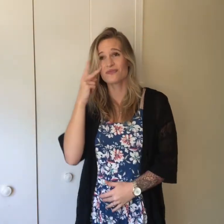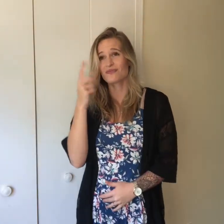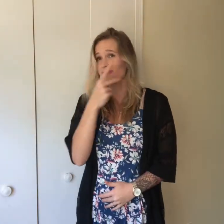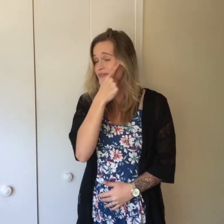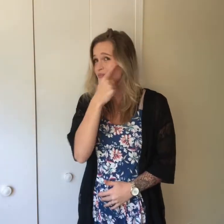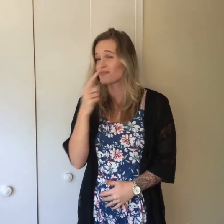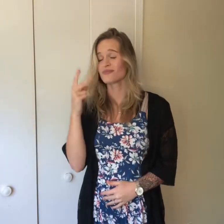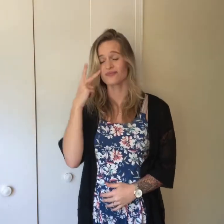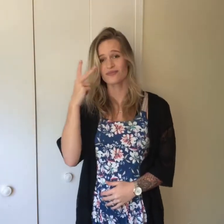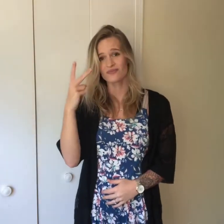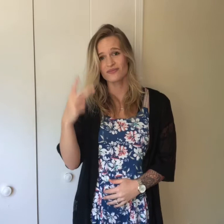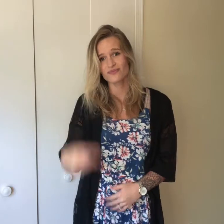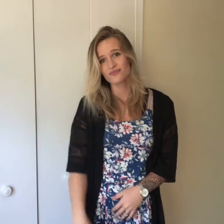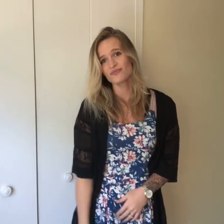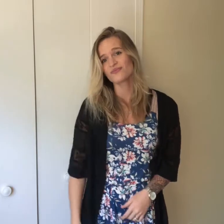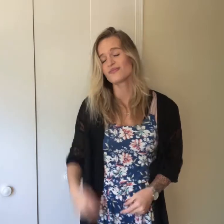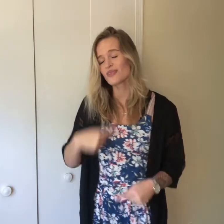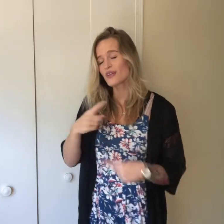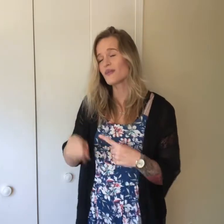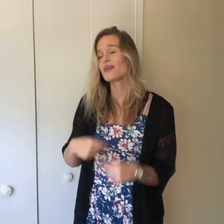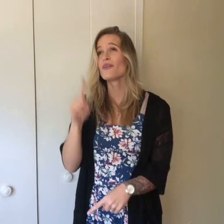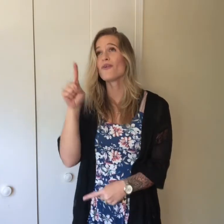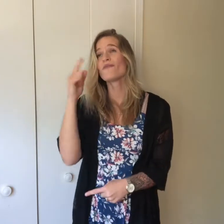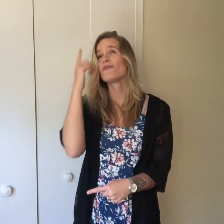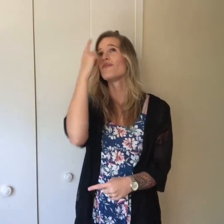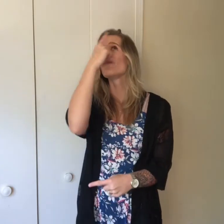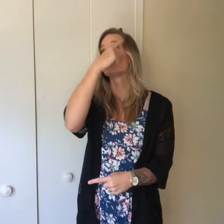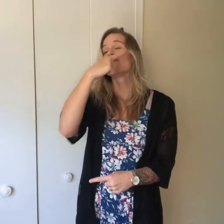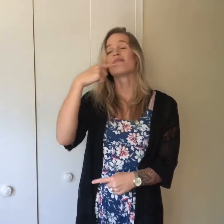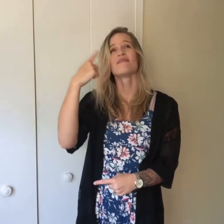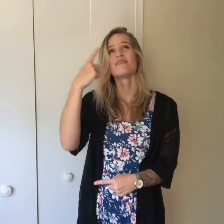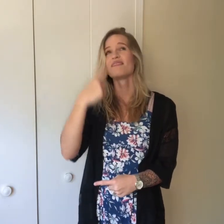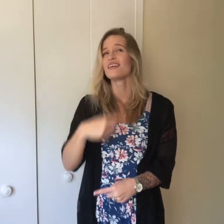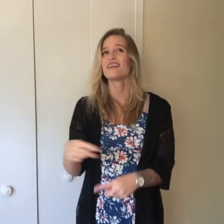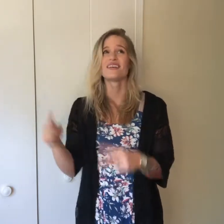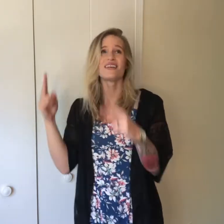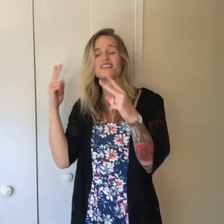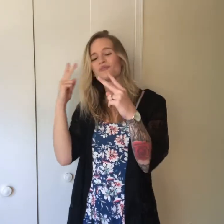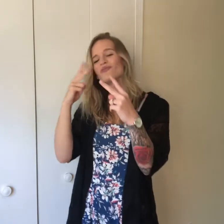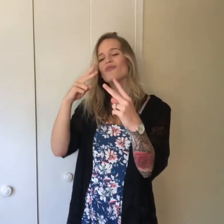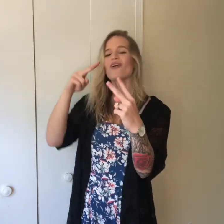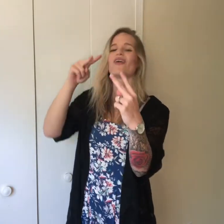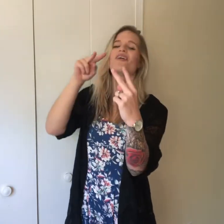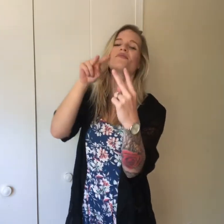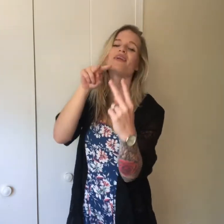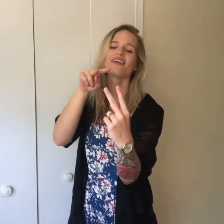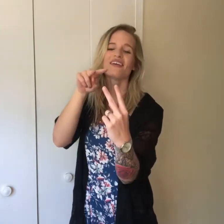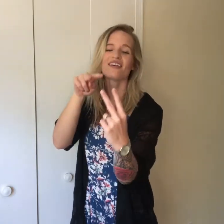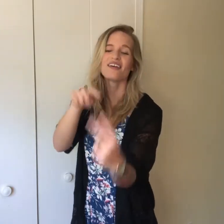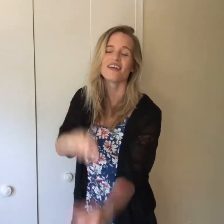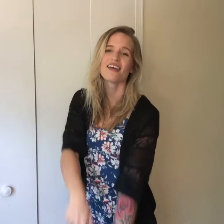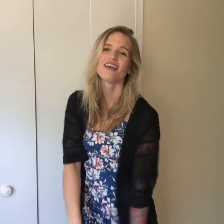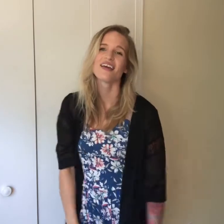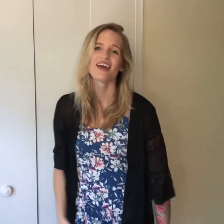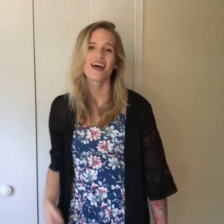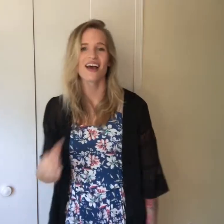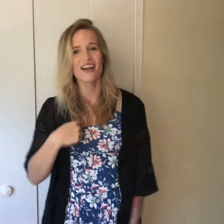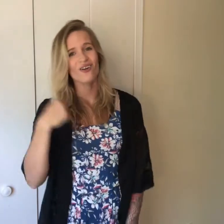see when your face is before me. I can